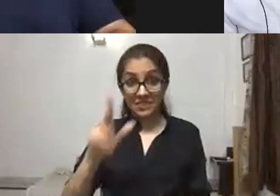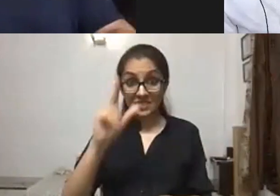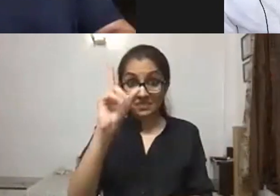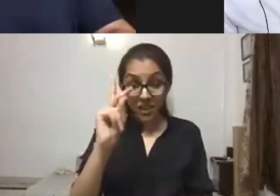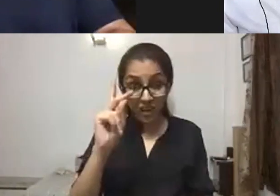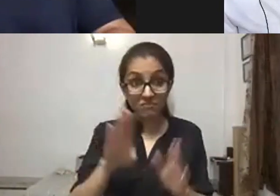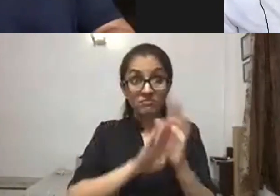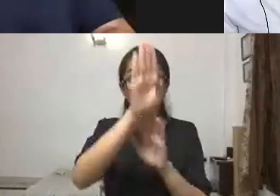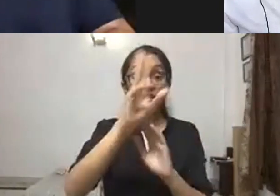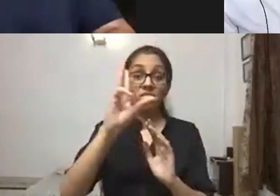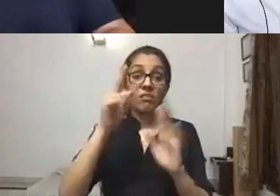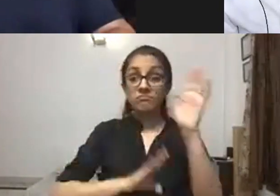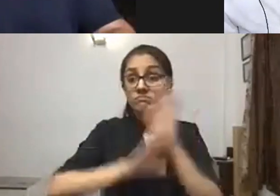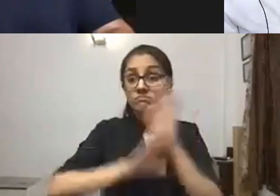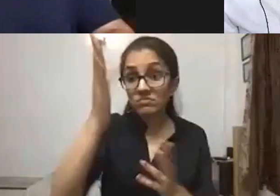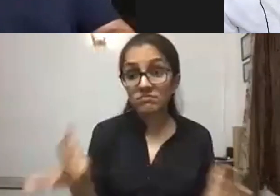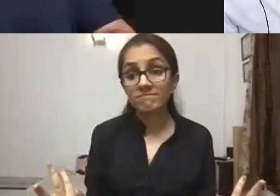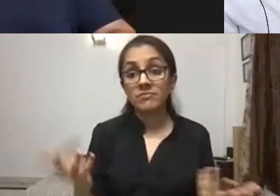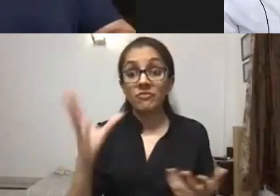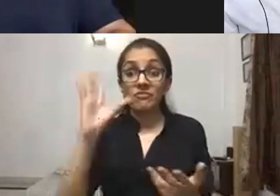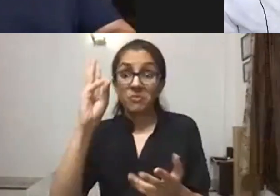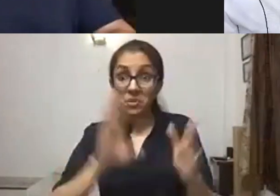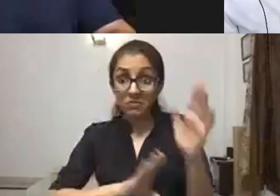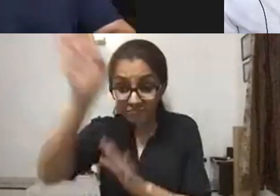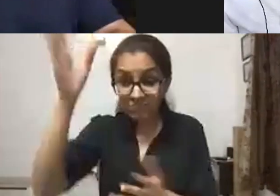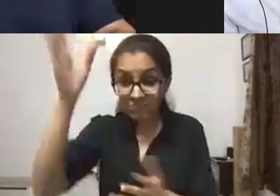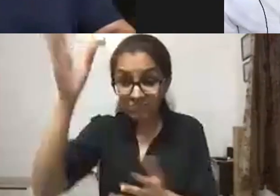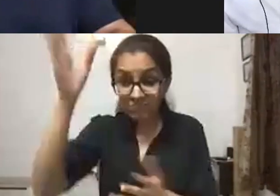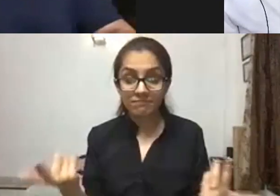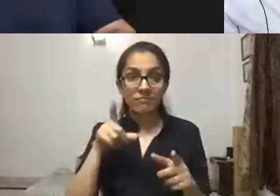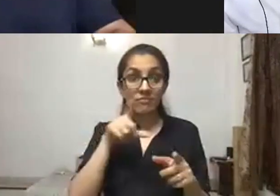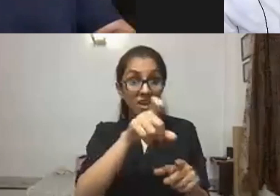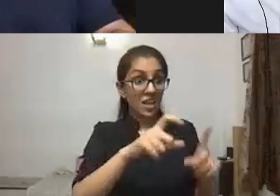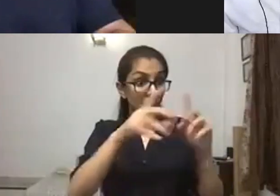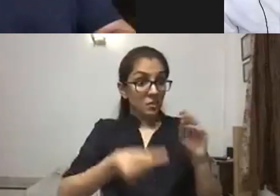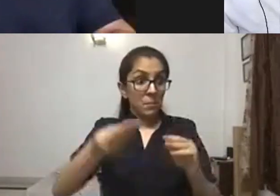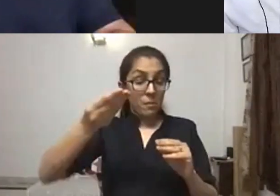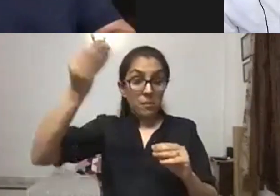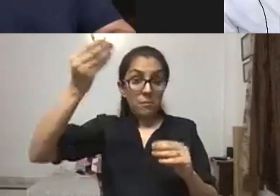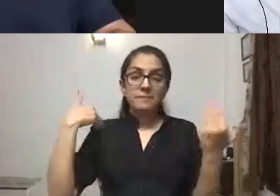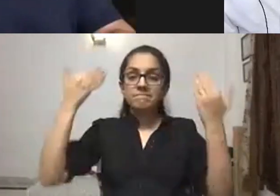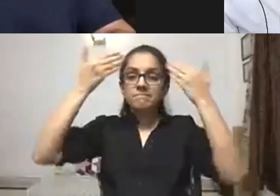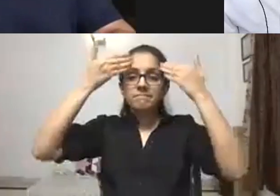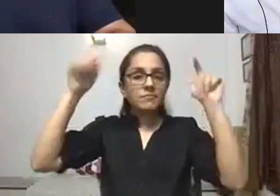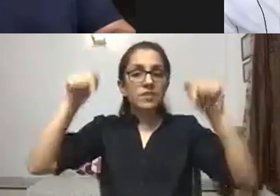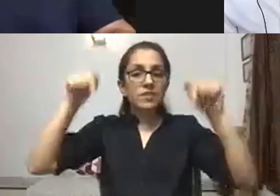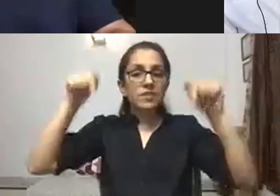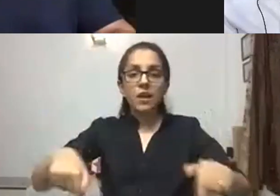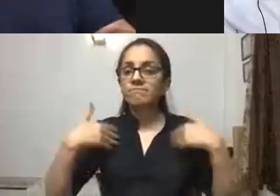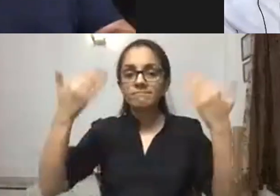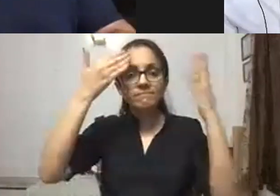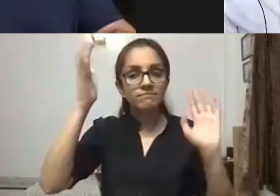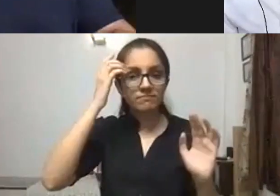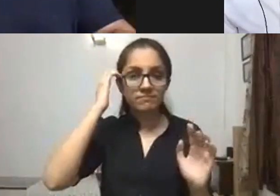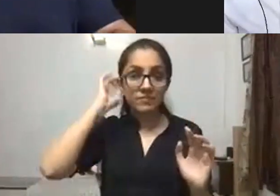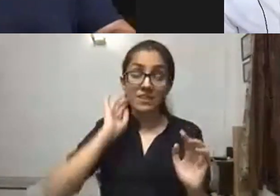wave, there will be a third wave, there will be a fourth wave. Will the virus get more dangerous? We don't know anything about it. What we